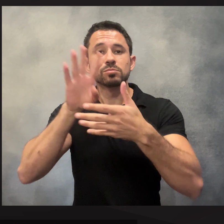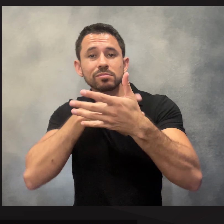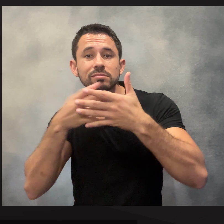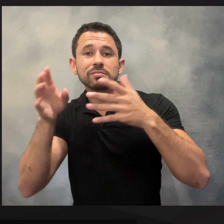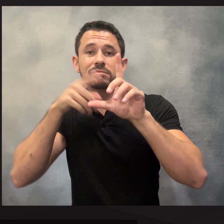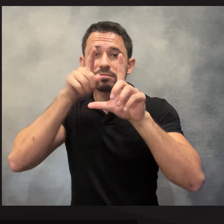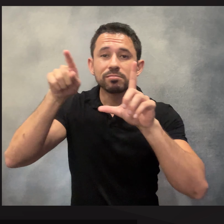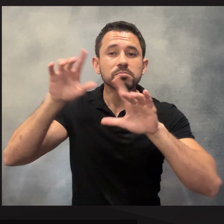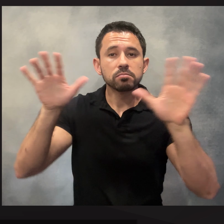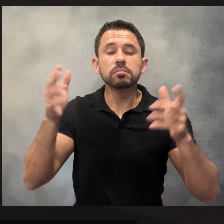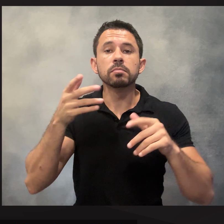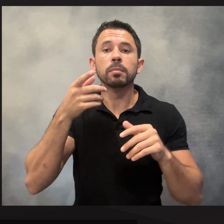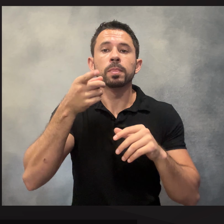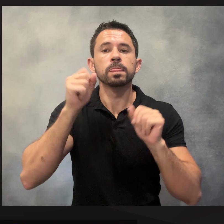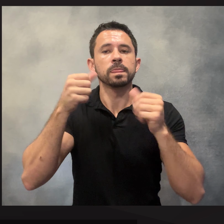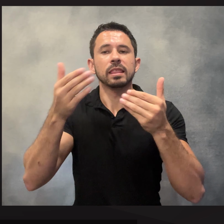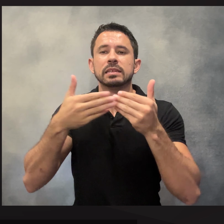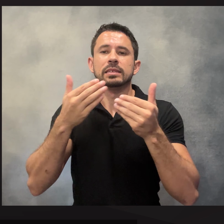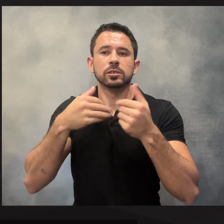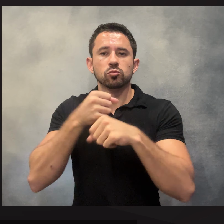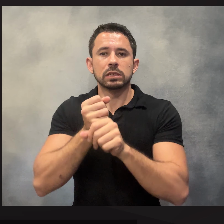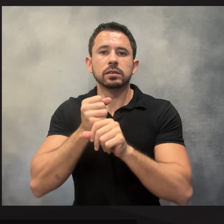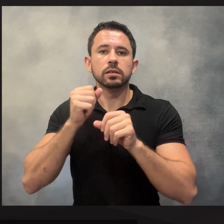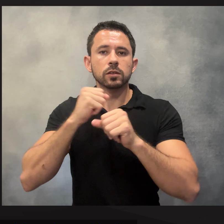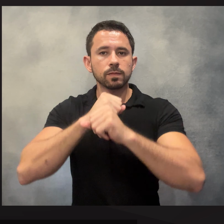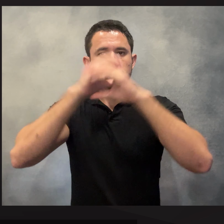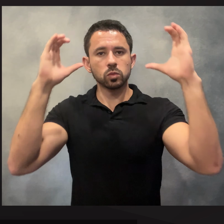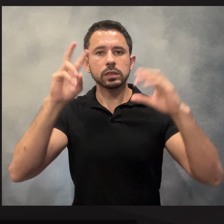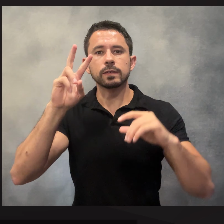downloading anything or leaving the open data site.